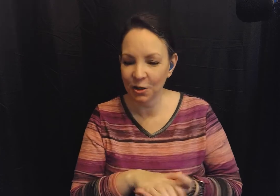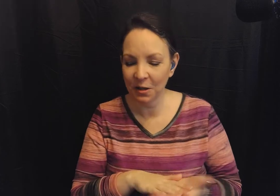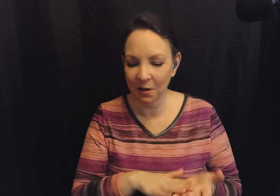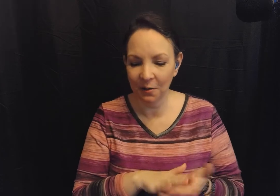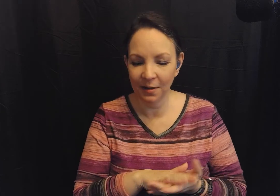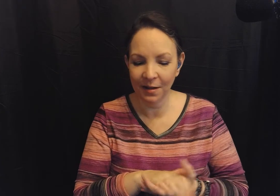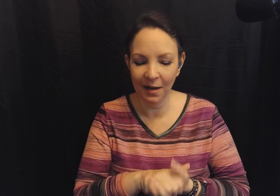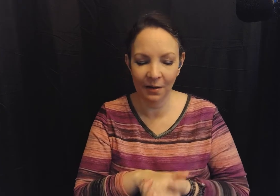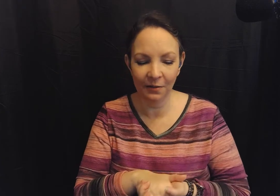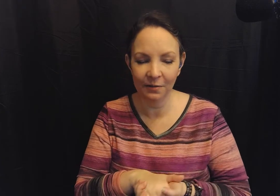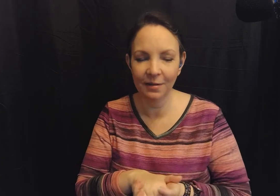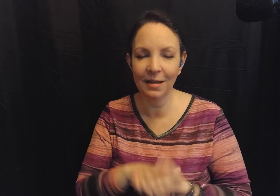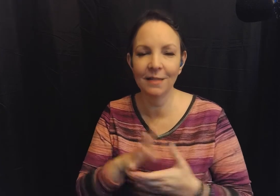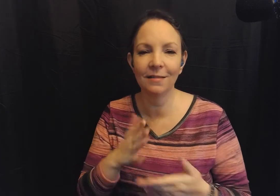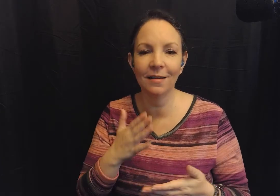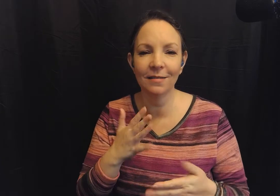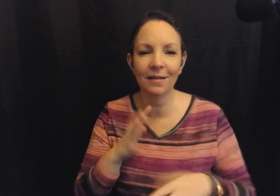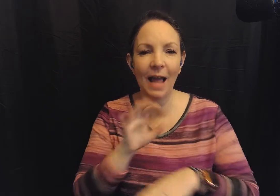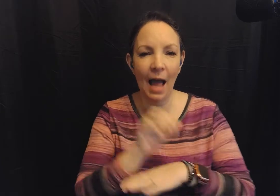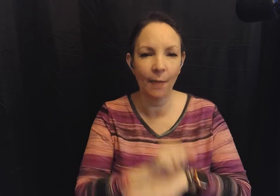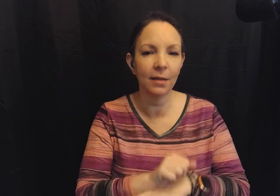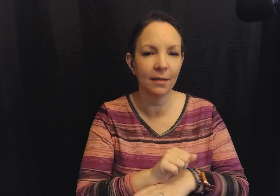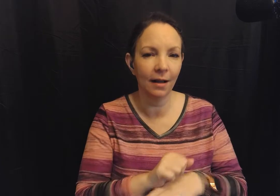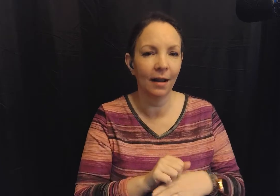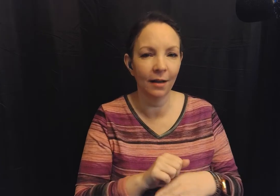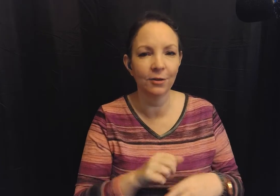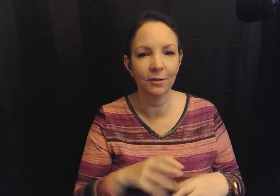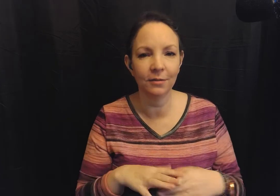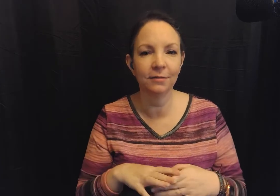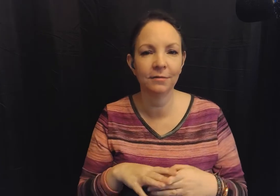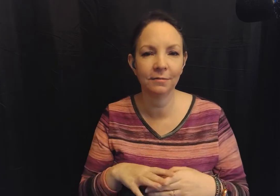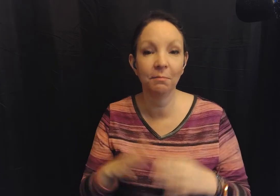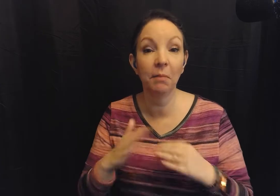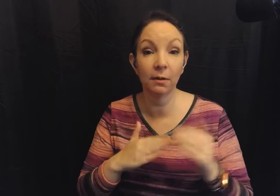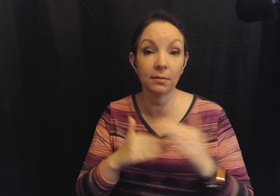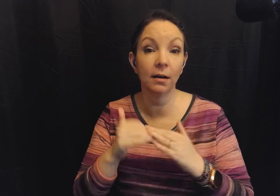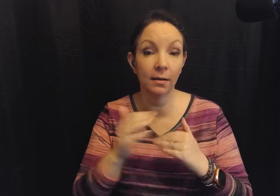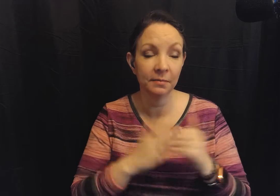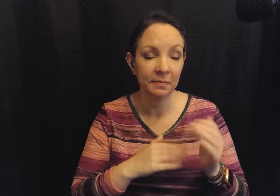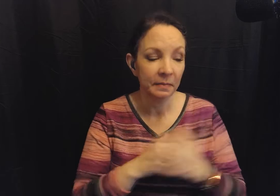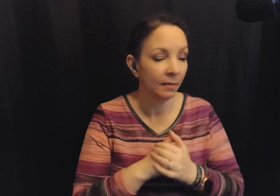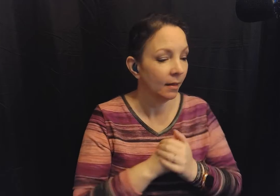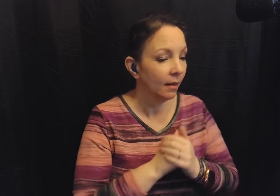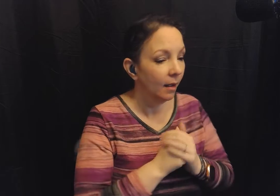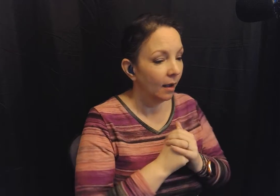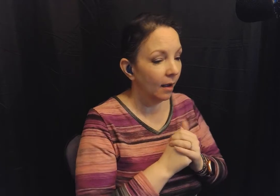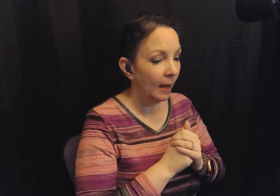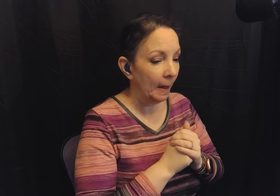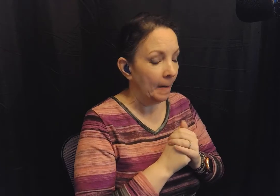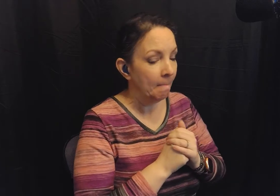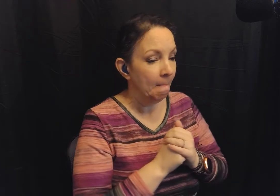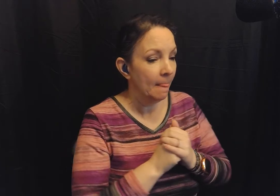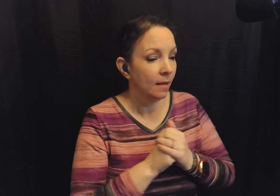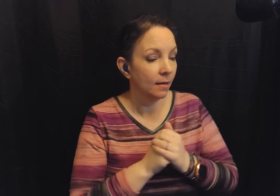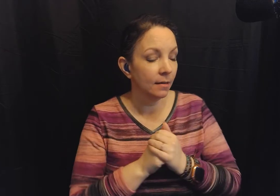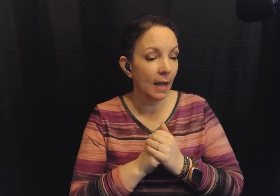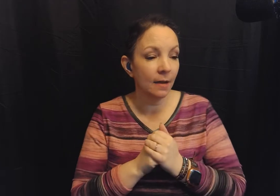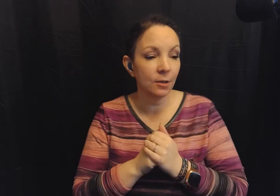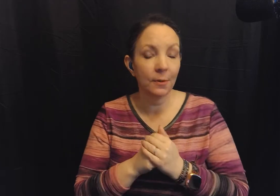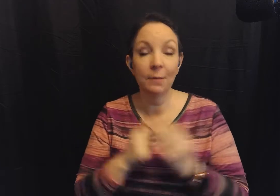so it's a habit that I had to build on. That is pretty much all